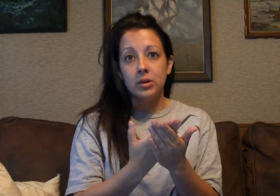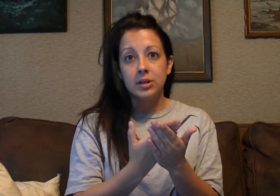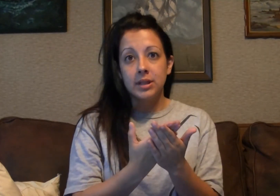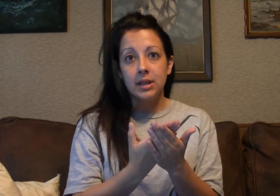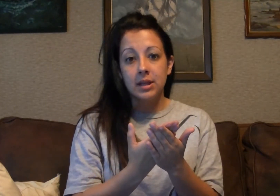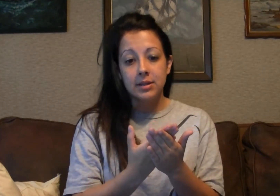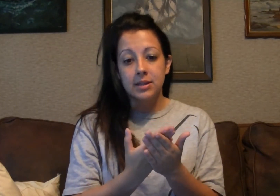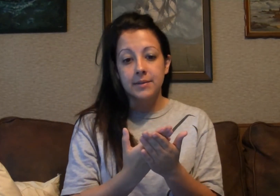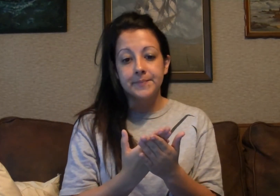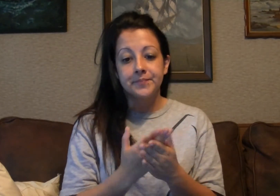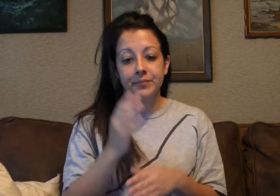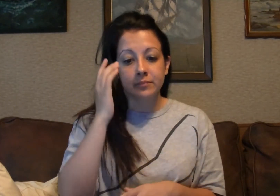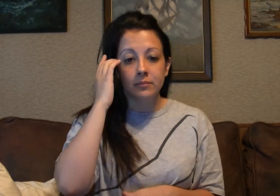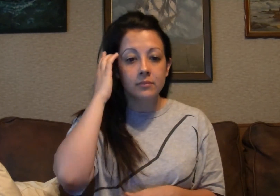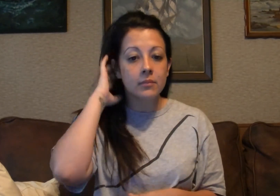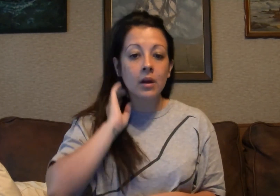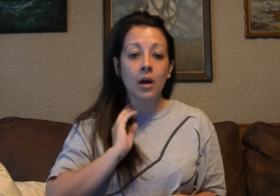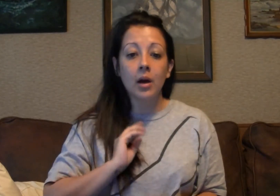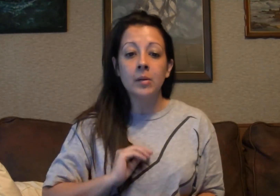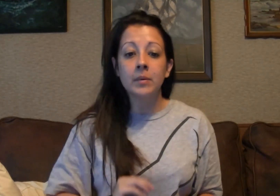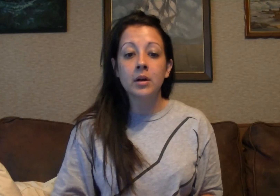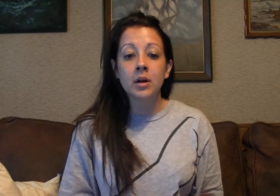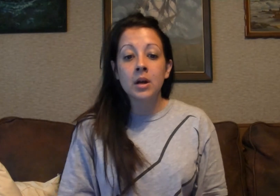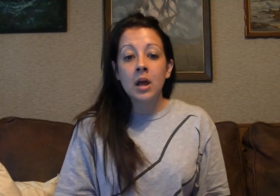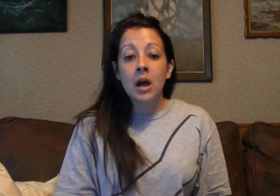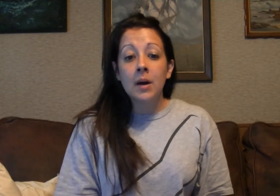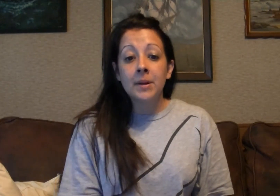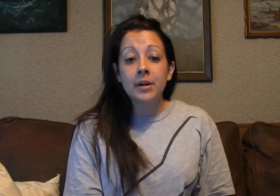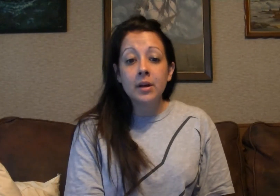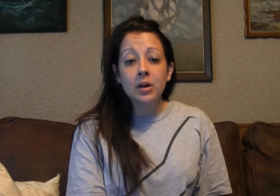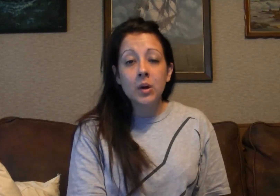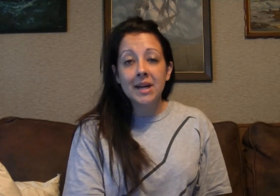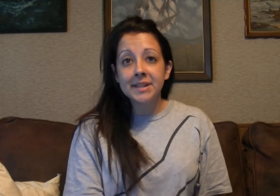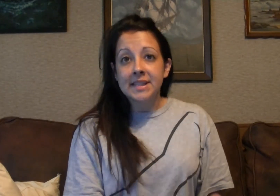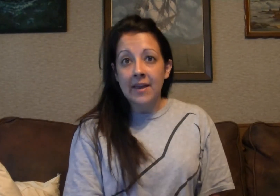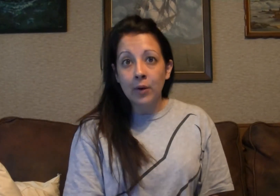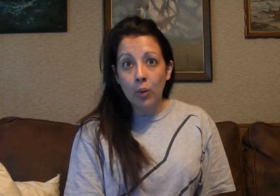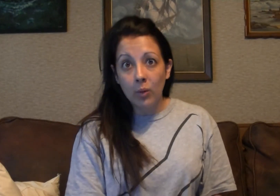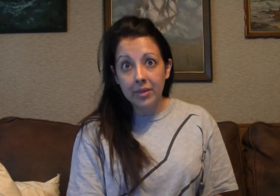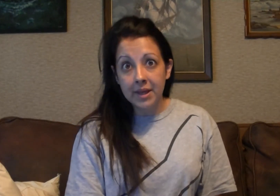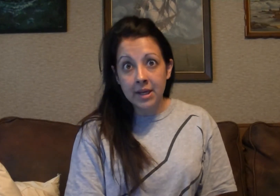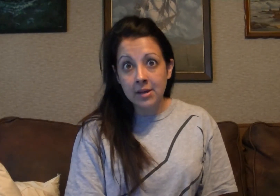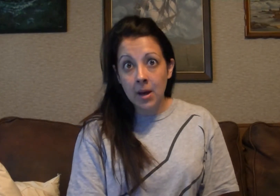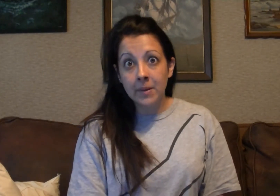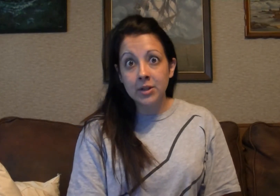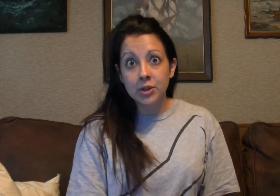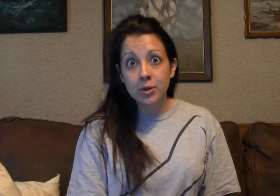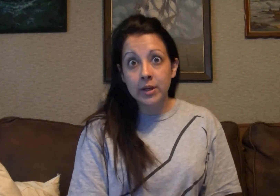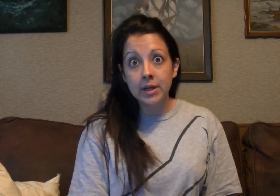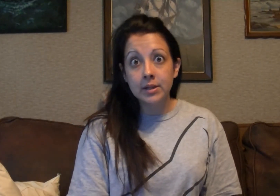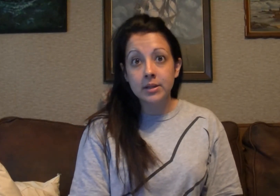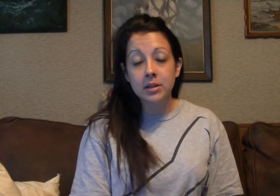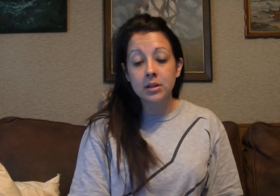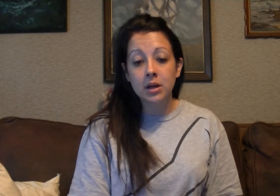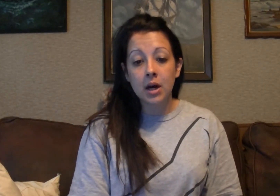is like this. I'm gonna go ahead and sign the whole thing. I'm gonna do it